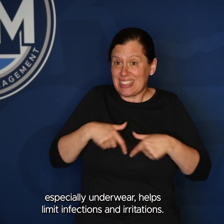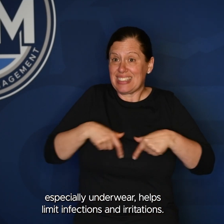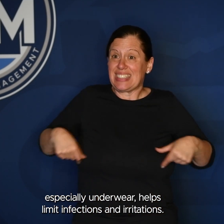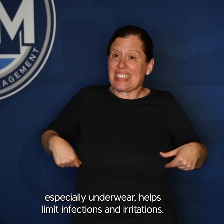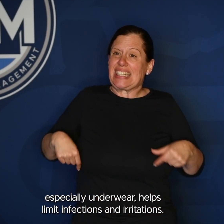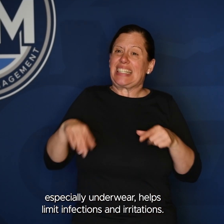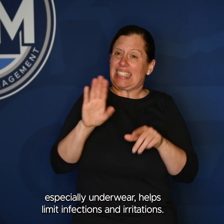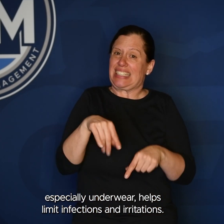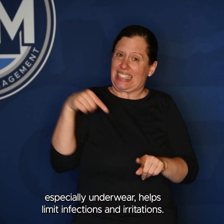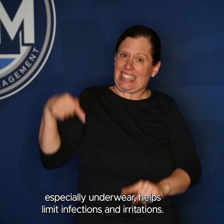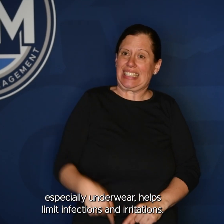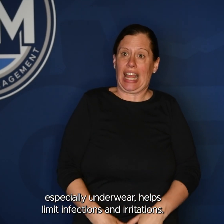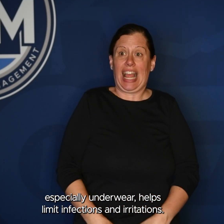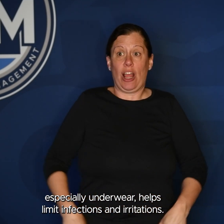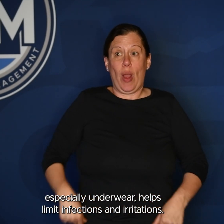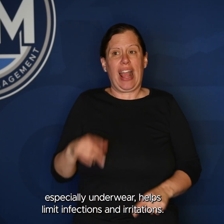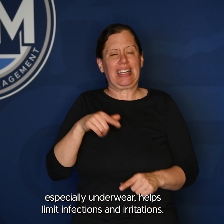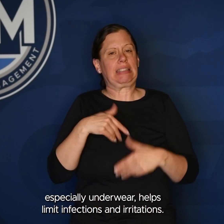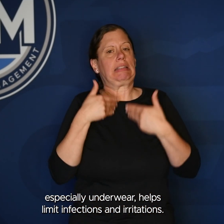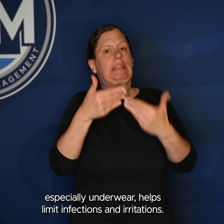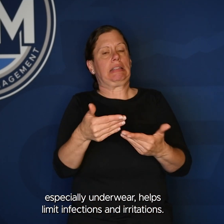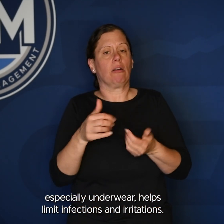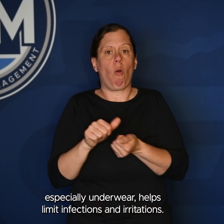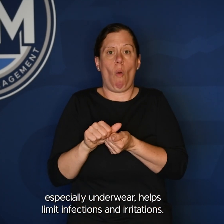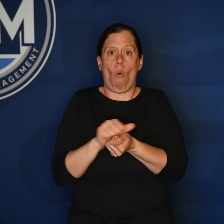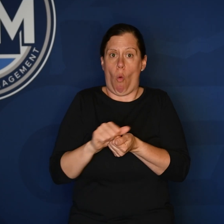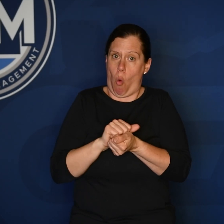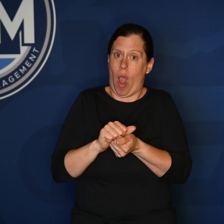underwear, helps limit infections and irritations.